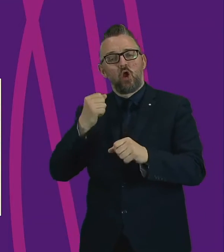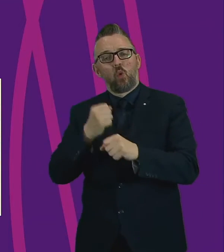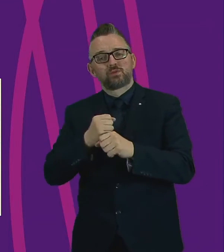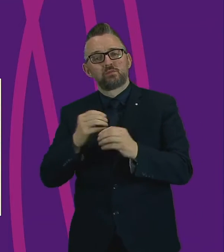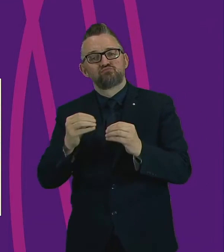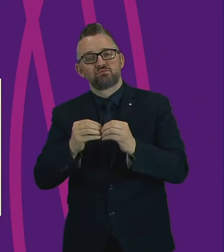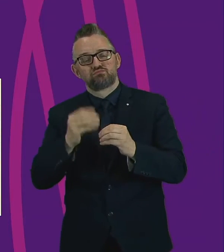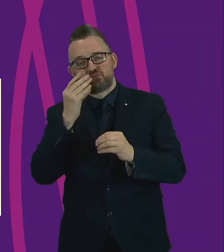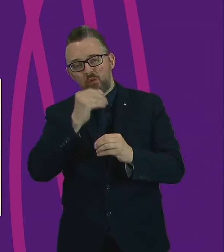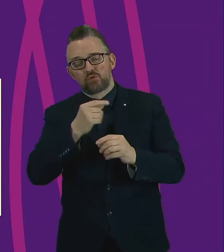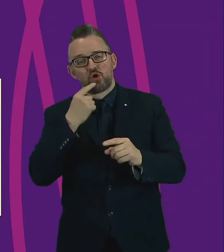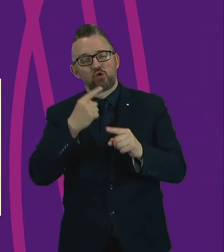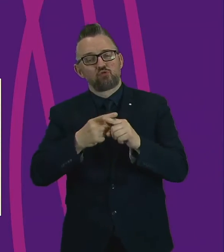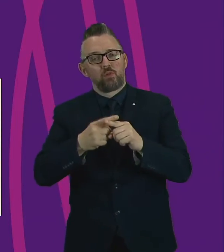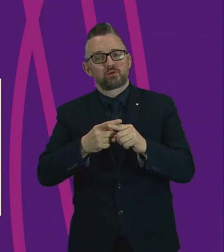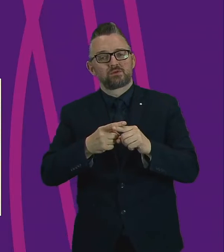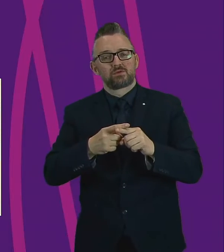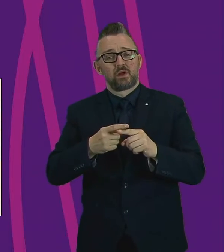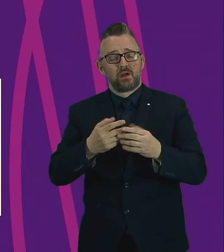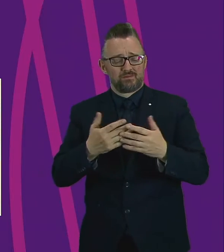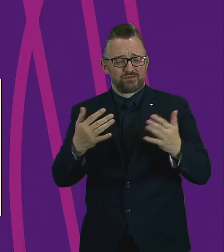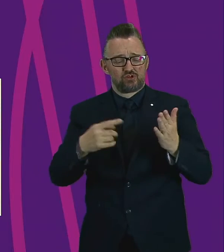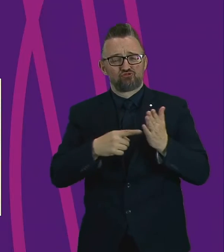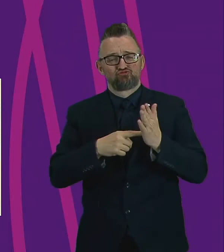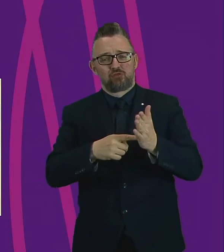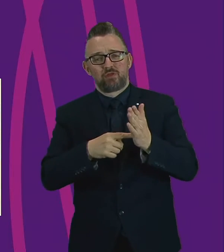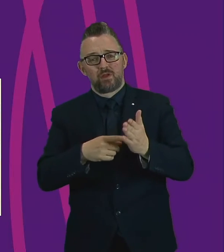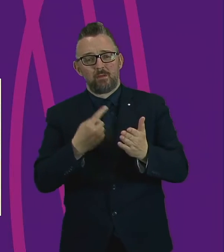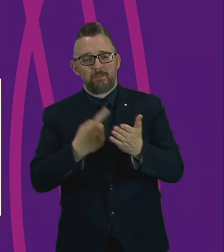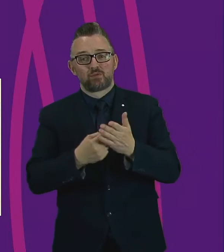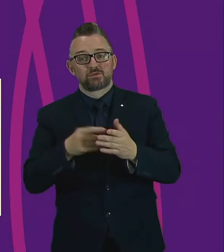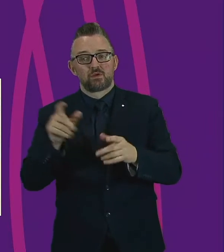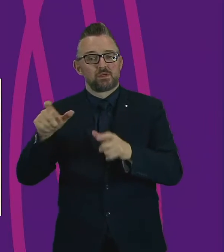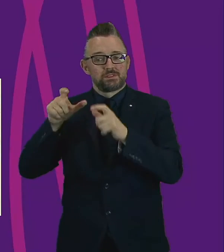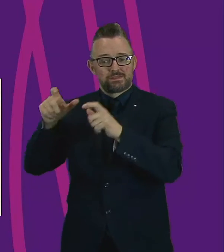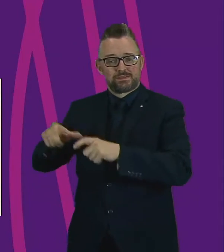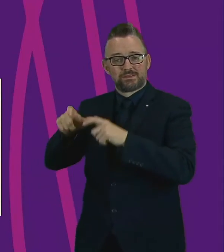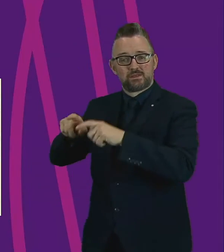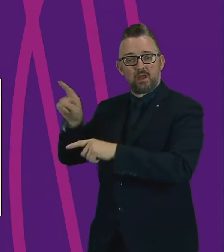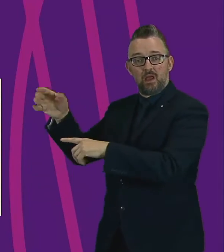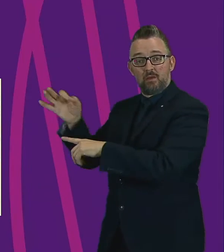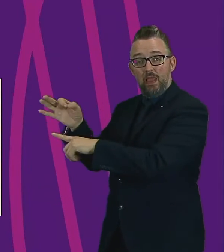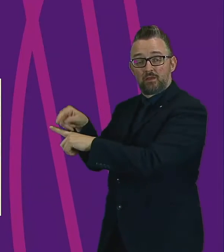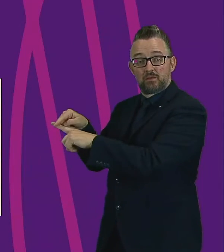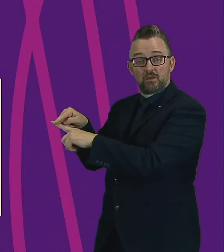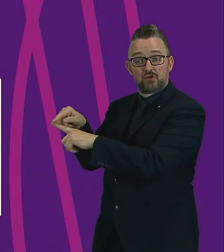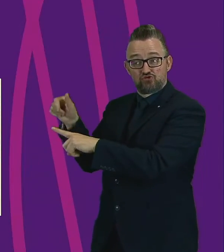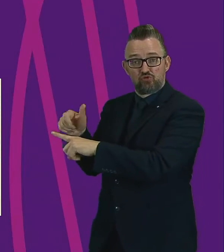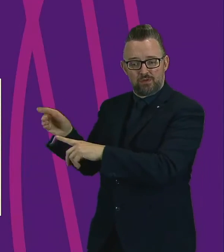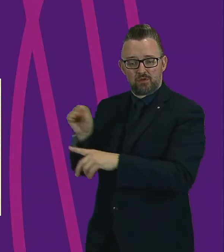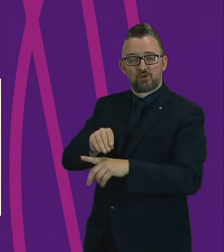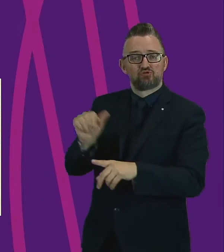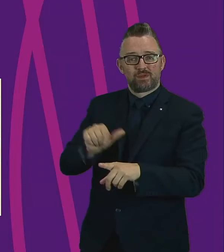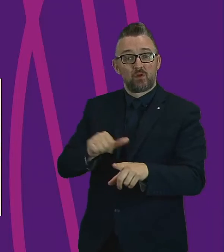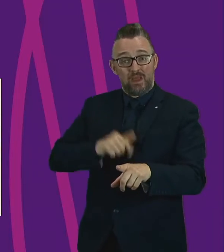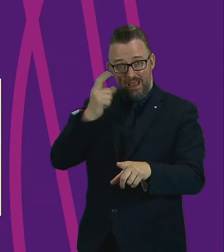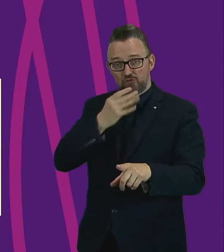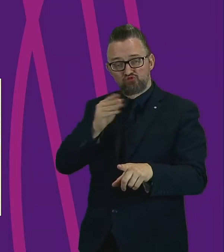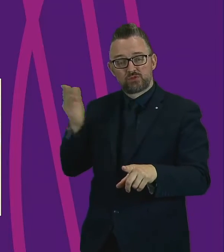trillions of money of pounds that are held in tax havens. We could use that. And the Scottish